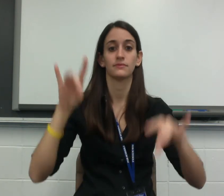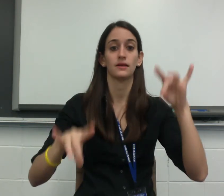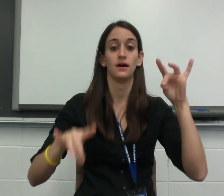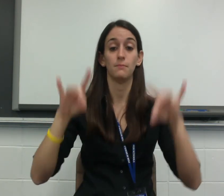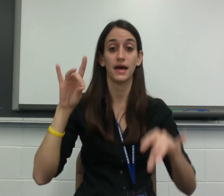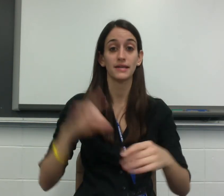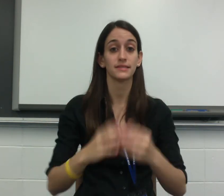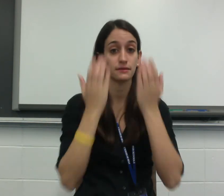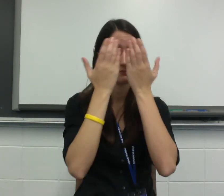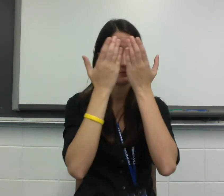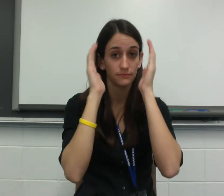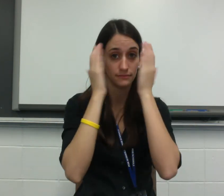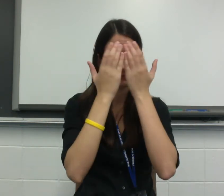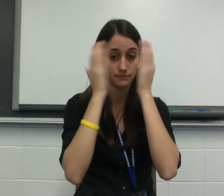a mask,